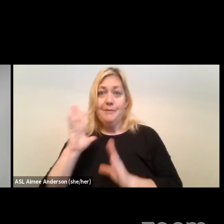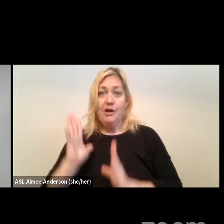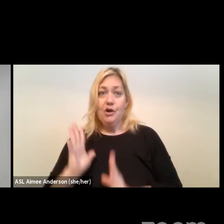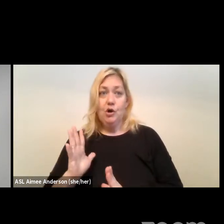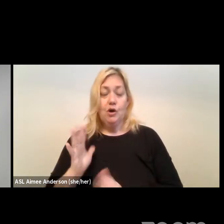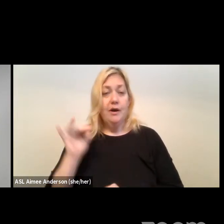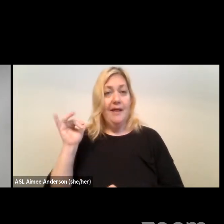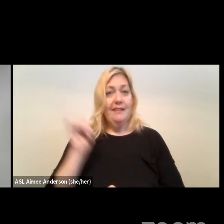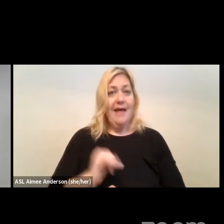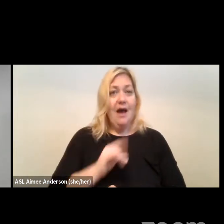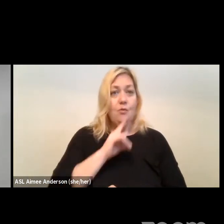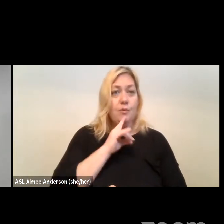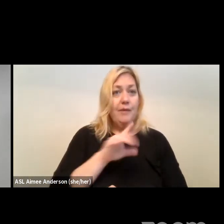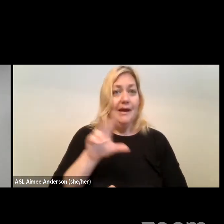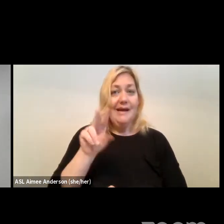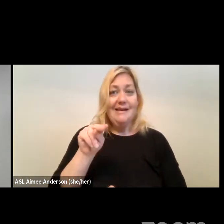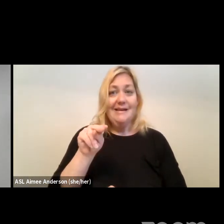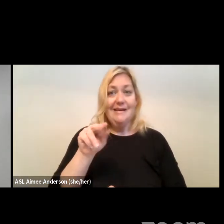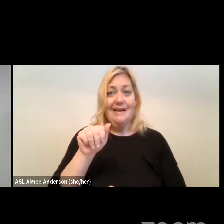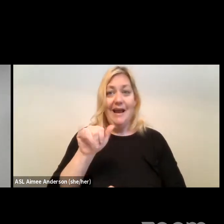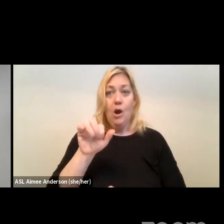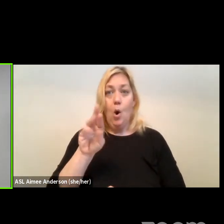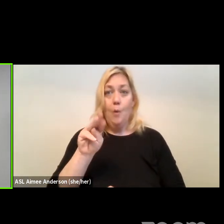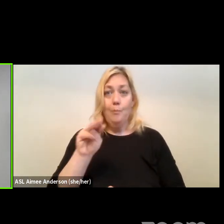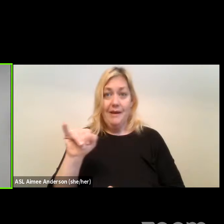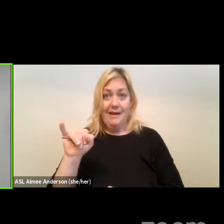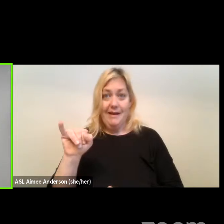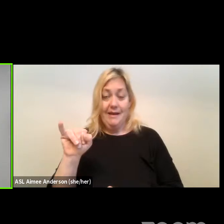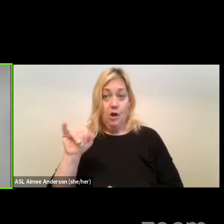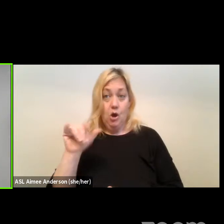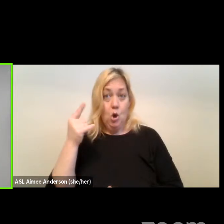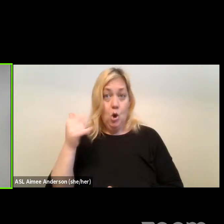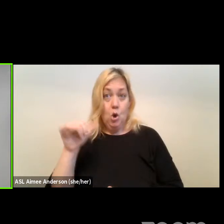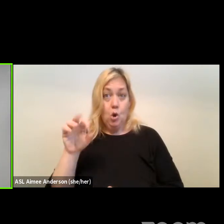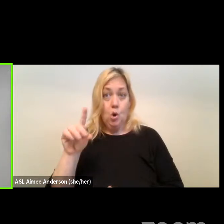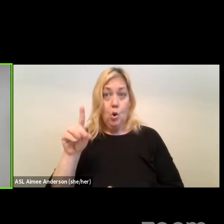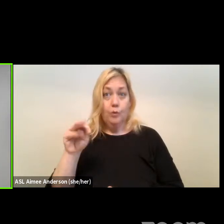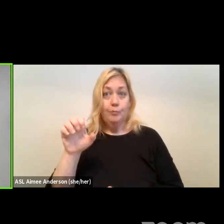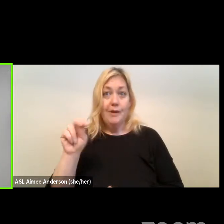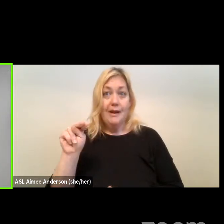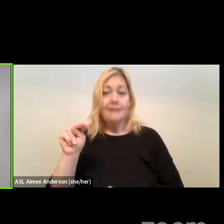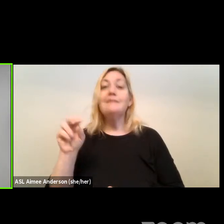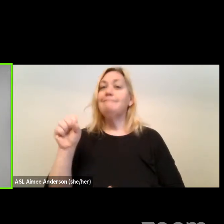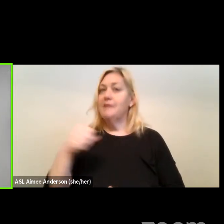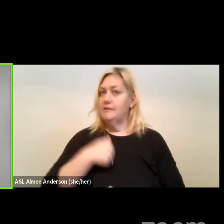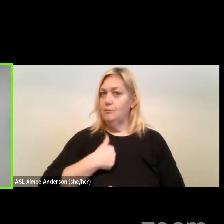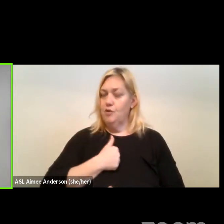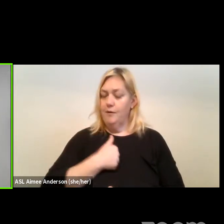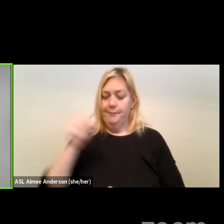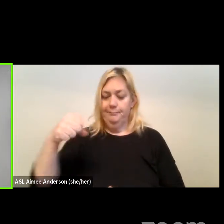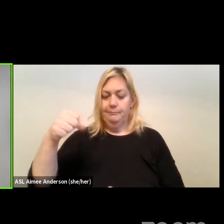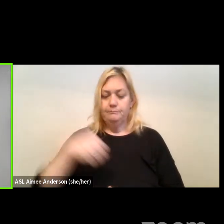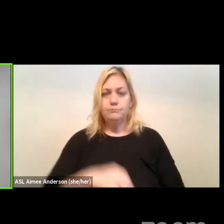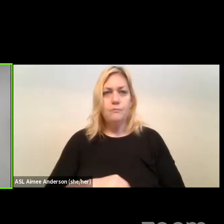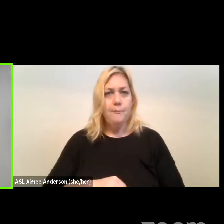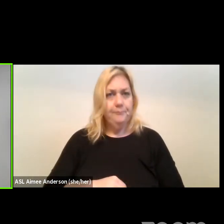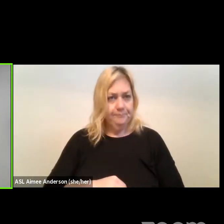will be Naomi. Goldman. Yes, I'm sorry.